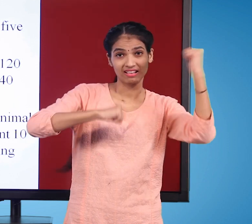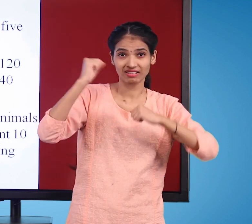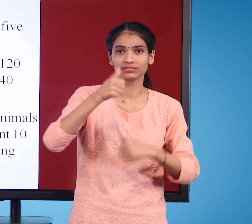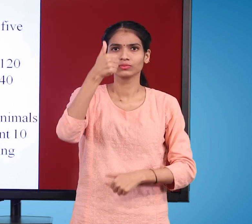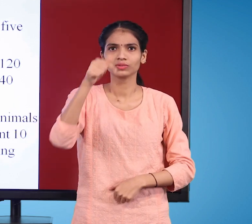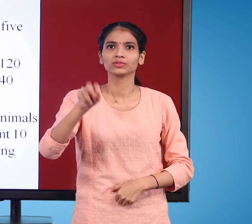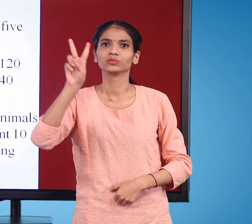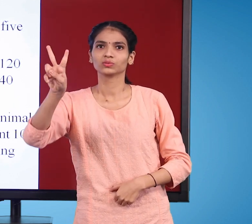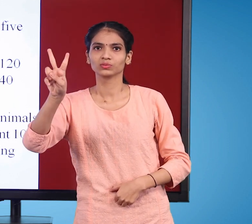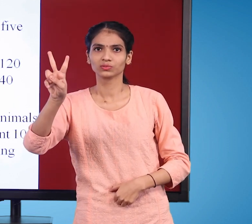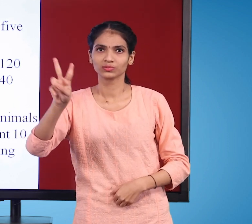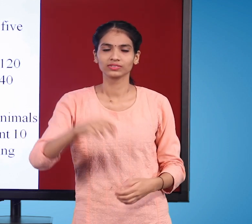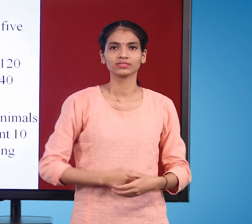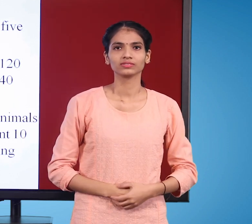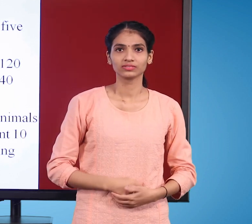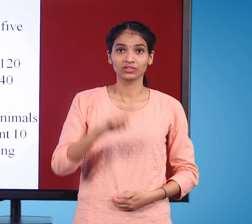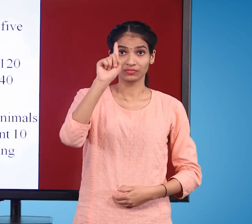Exercise 9.2. 1.